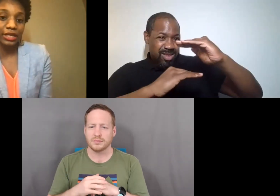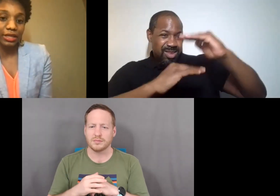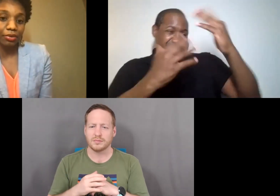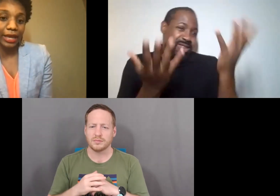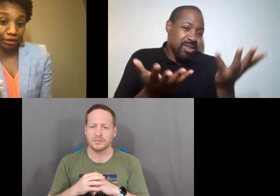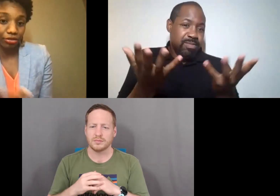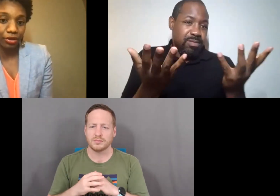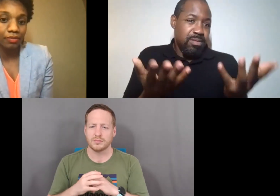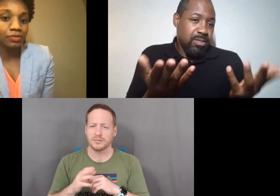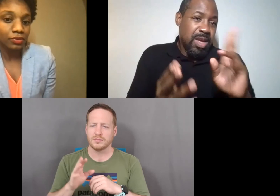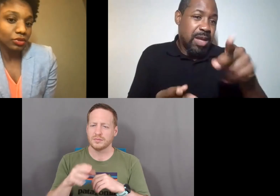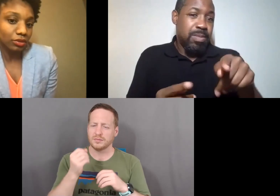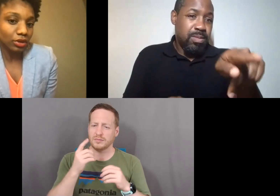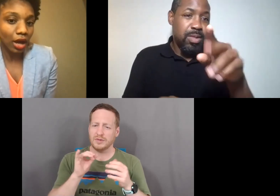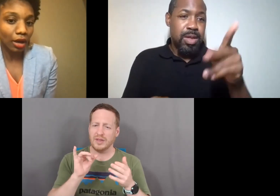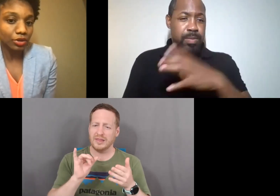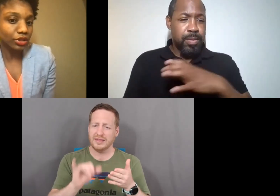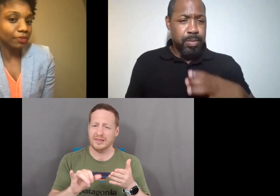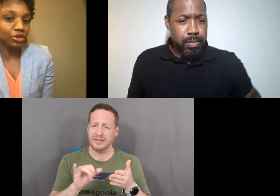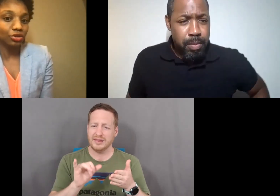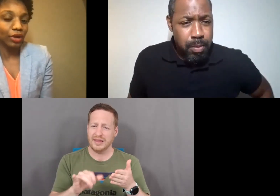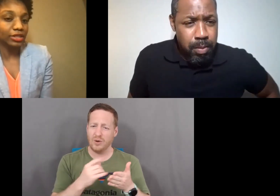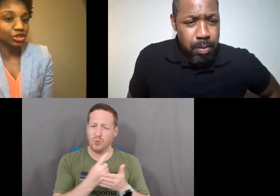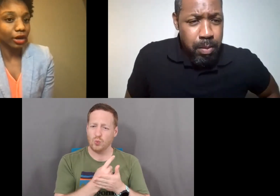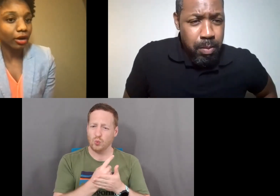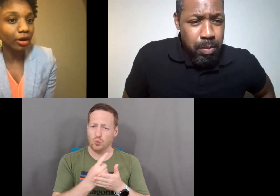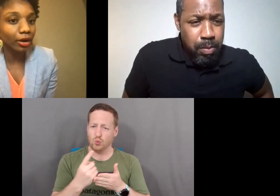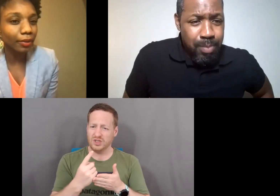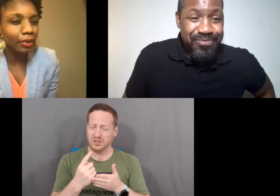September 8th. So it's up to you as the chair.